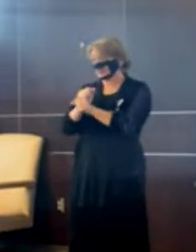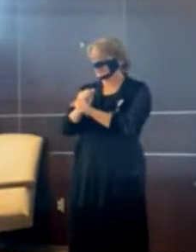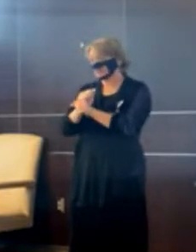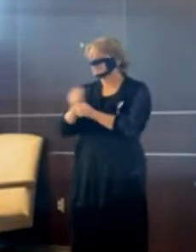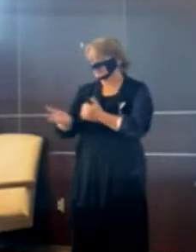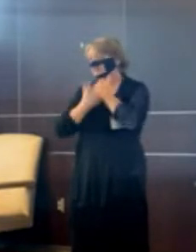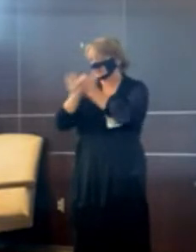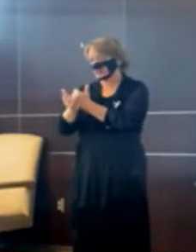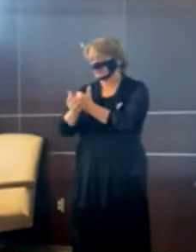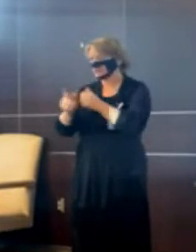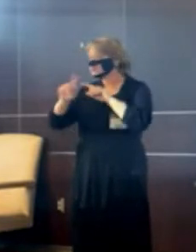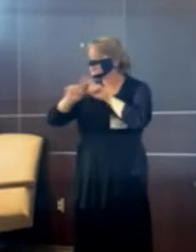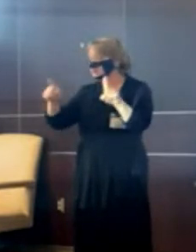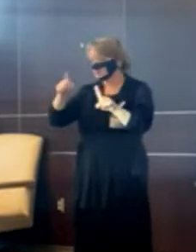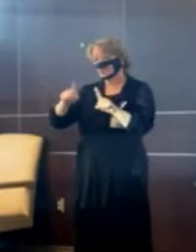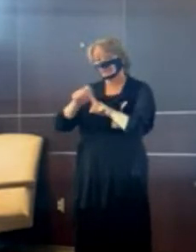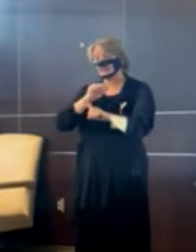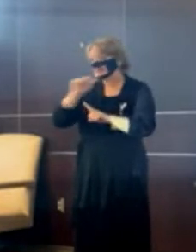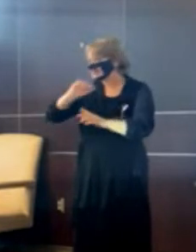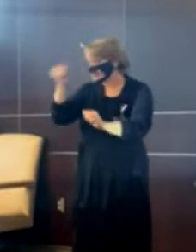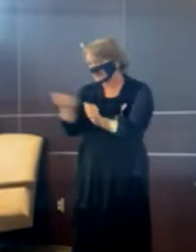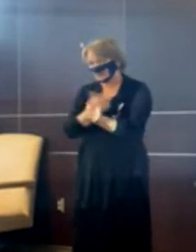are not a replacement for the vaccine.